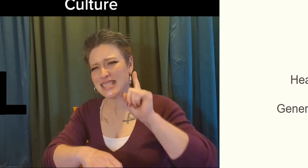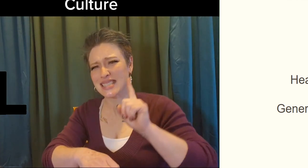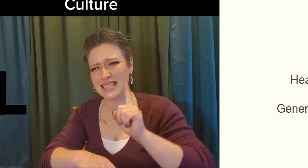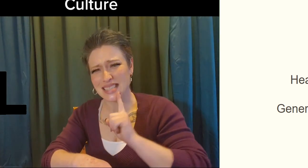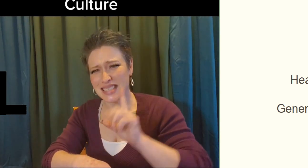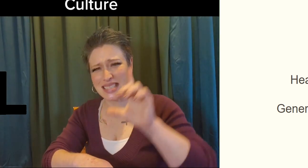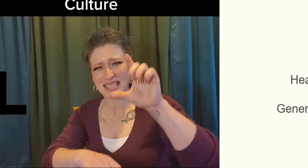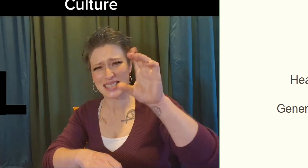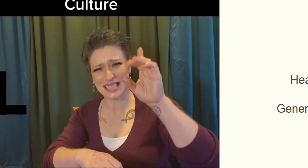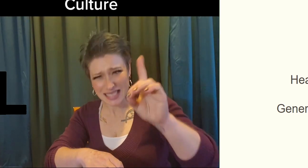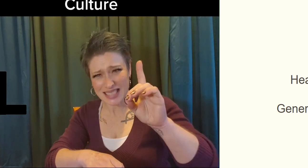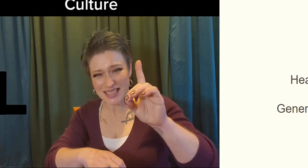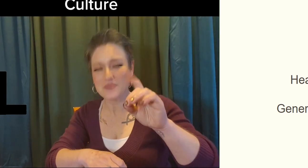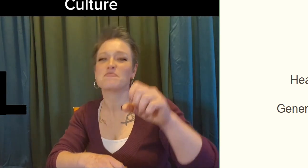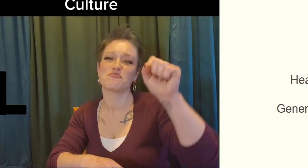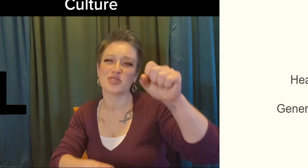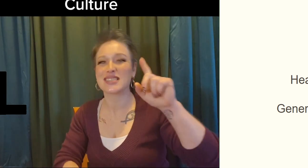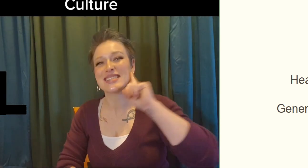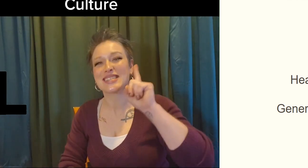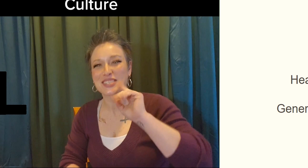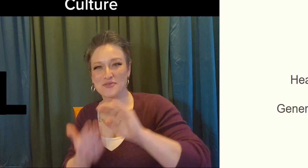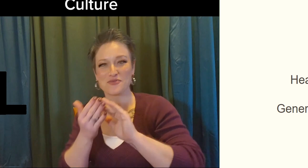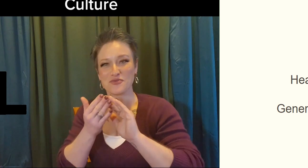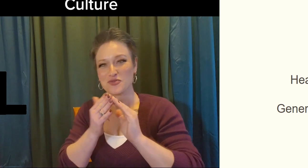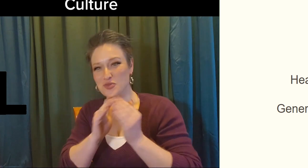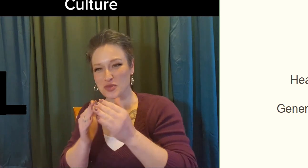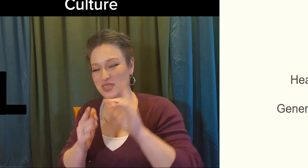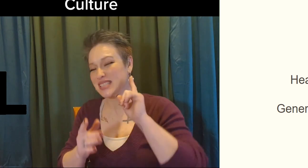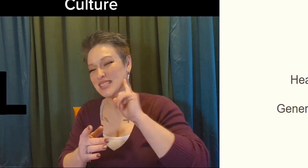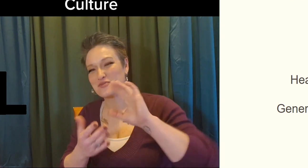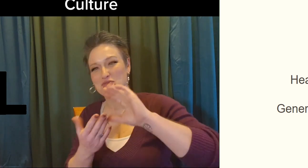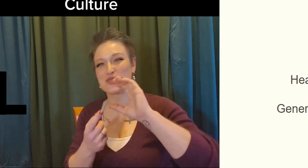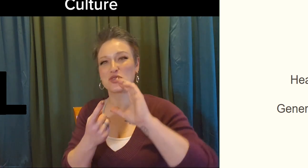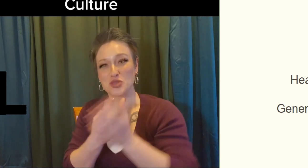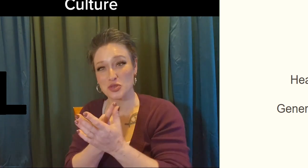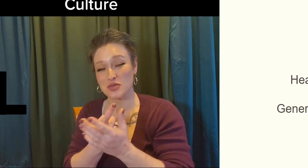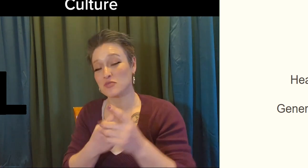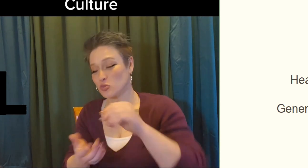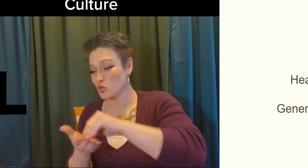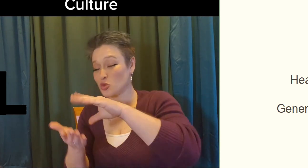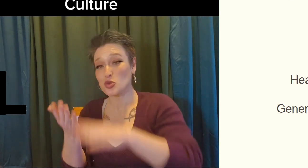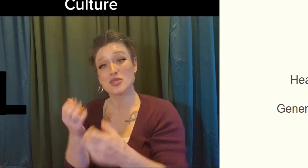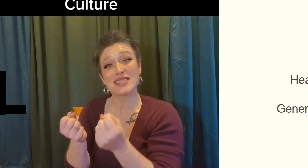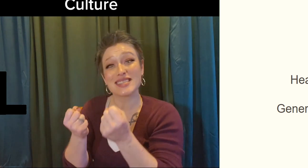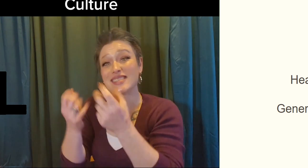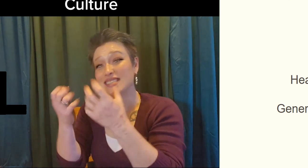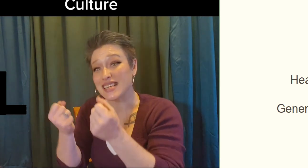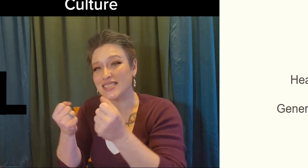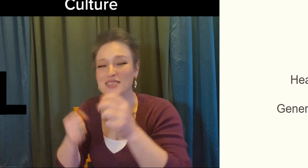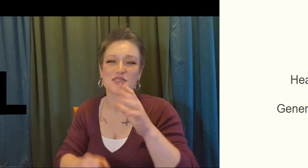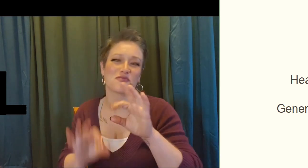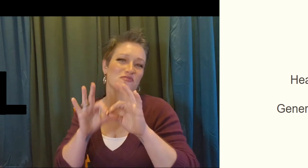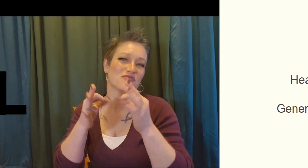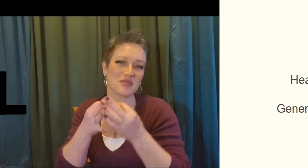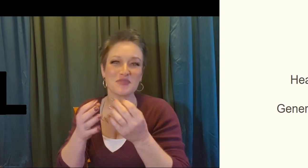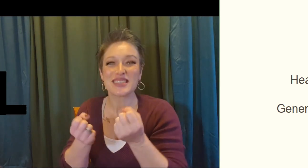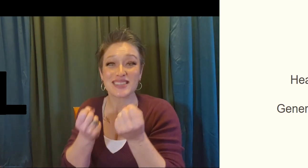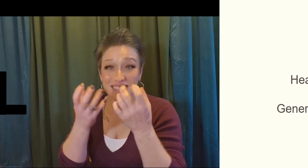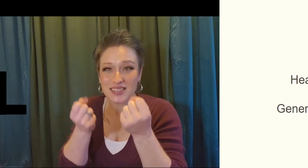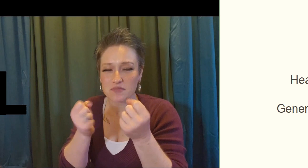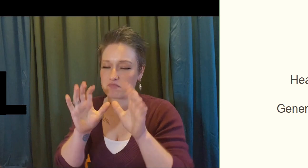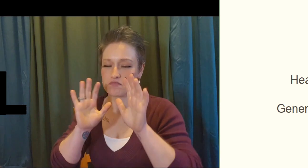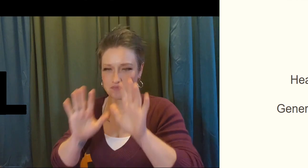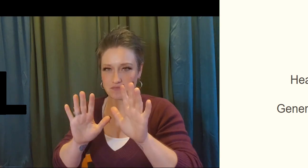Deaf. Big capital deaf with a D. Yeah. Deaf community, deaf culture, the student signs